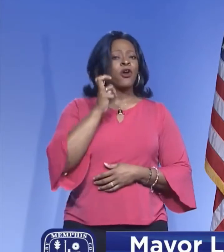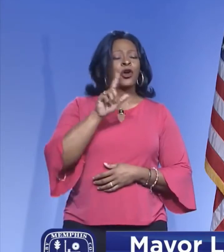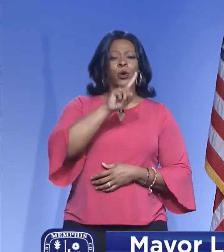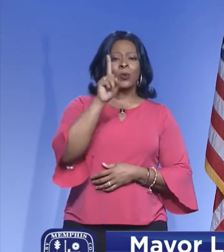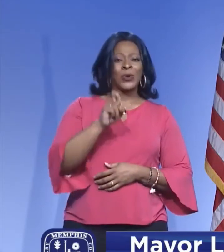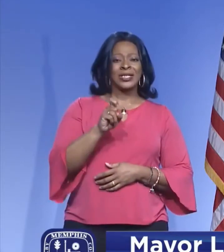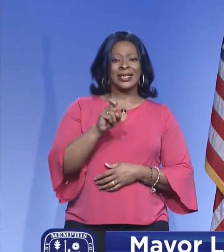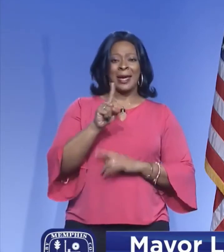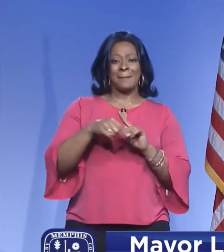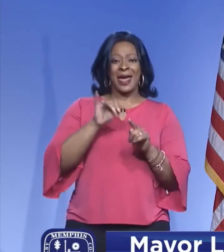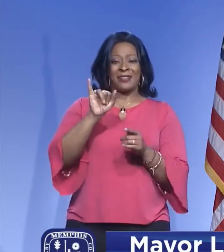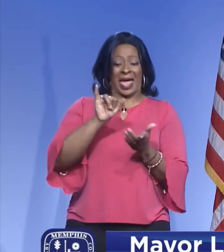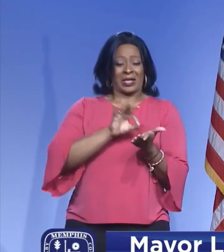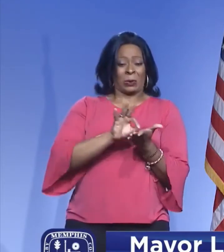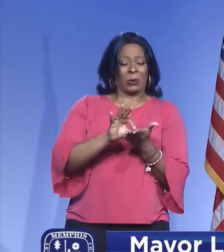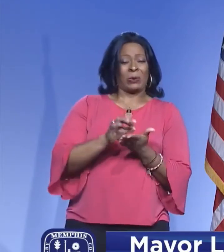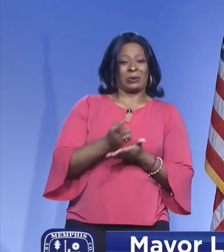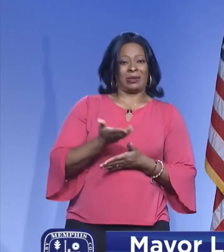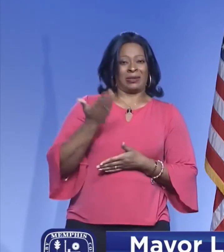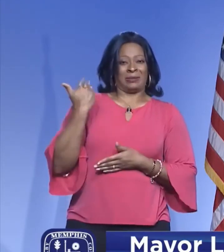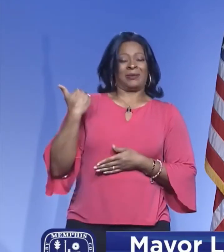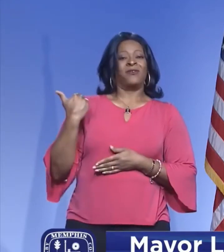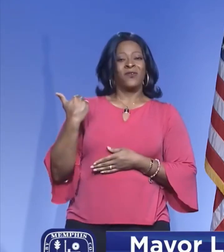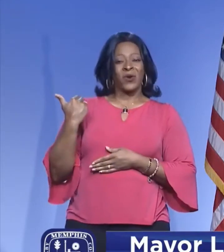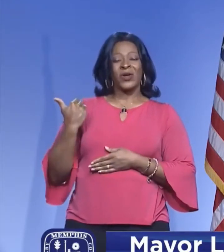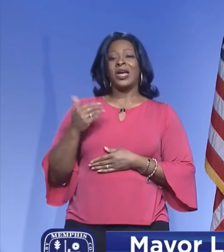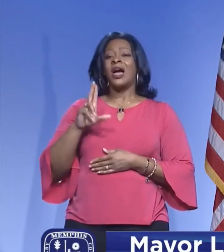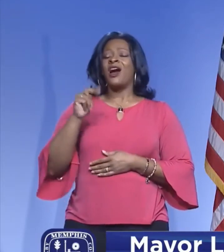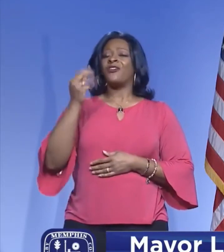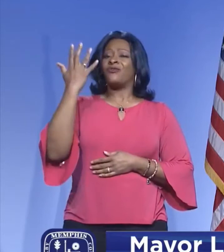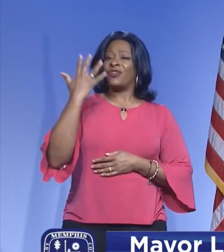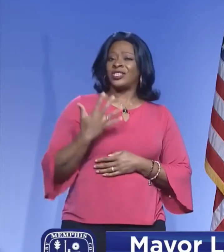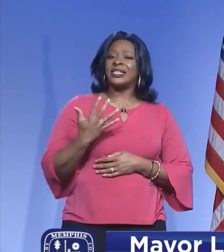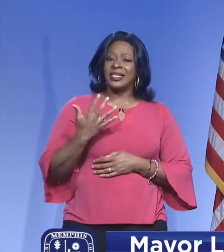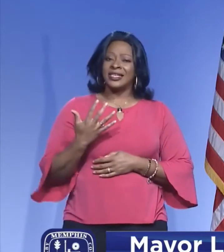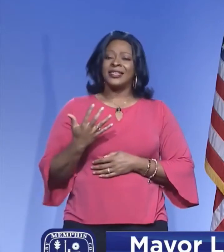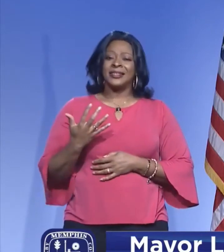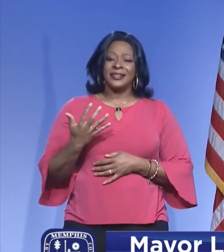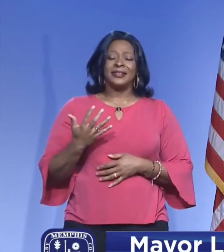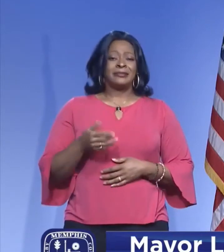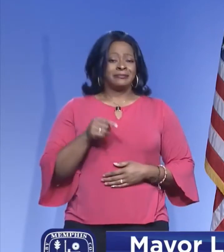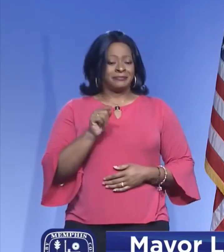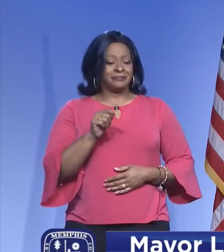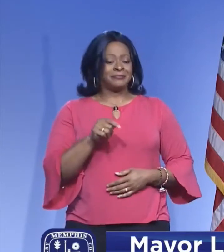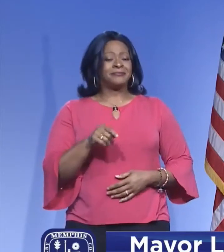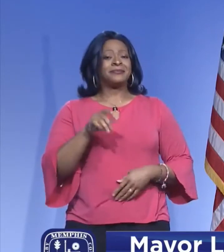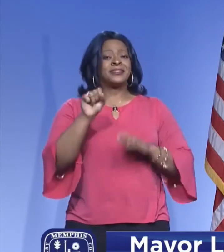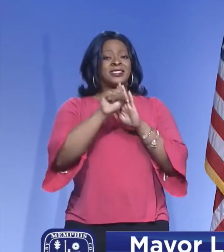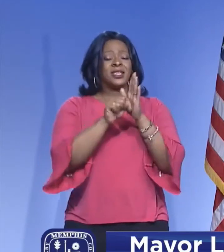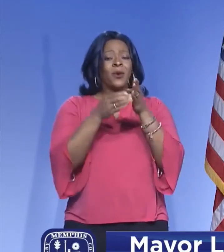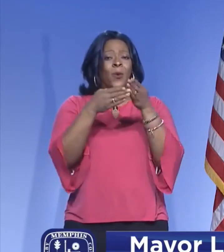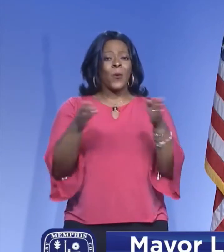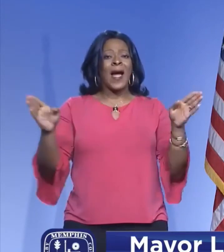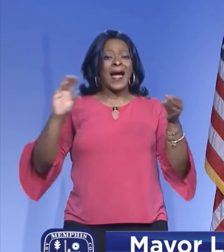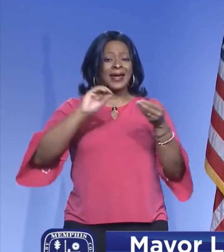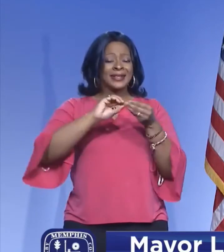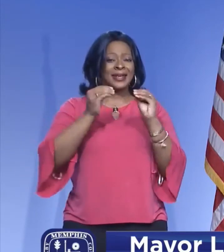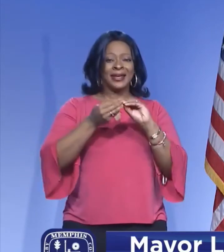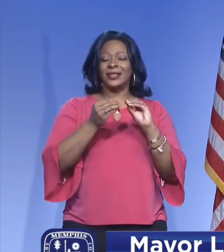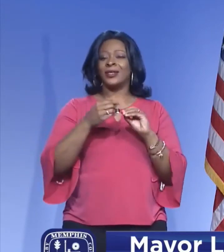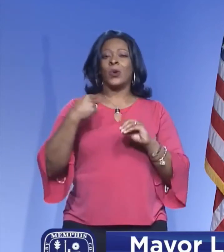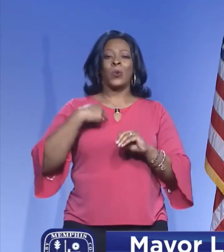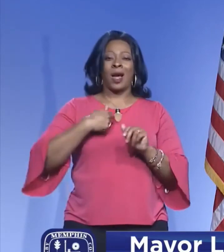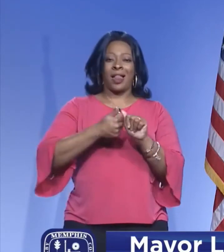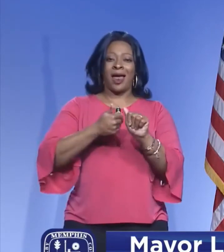on that score a few moments ago, that unfortunately, in terms of statewide data, we have